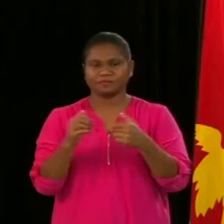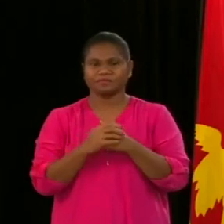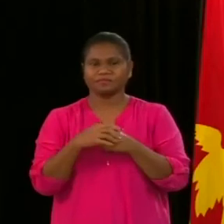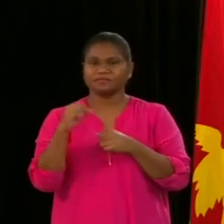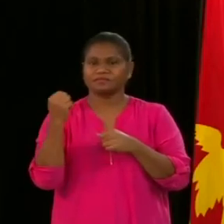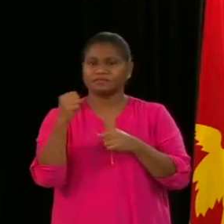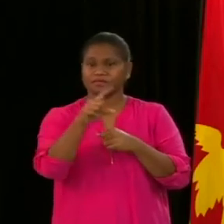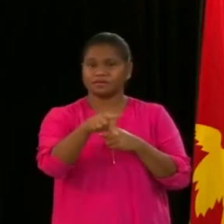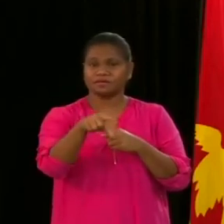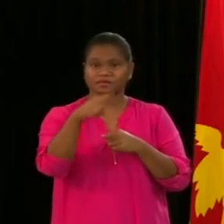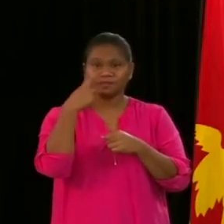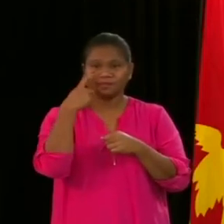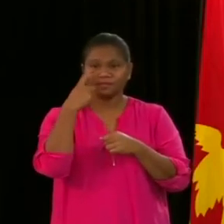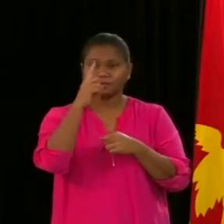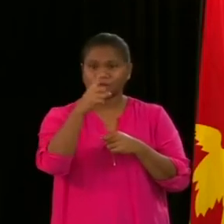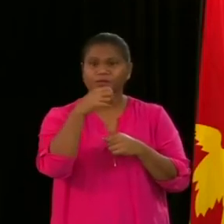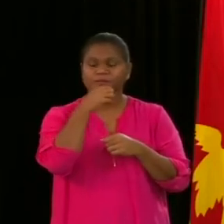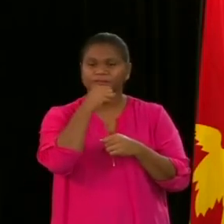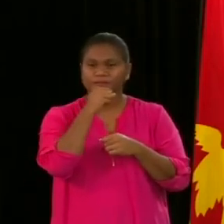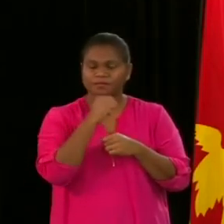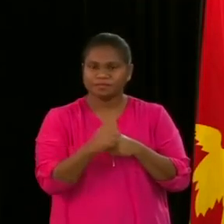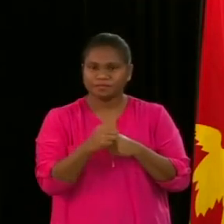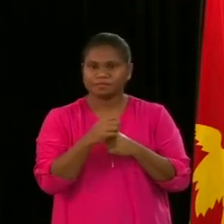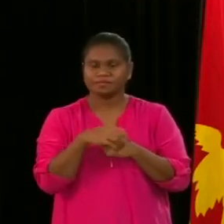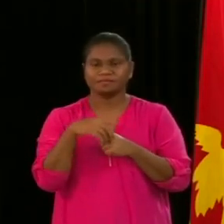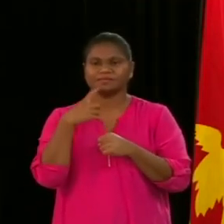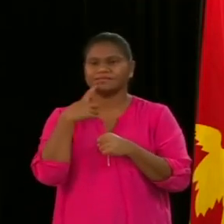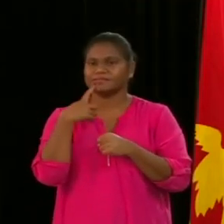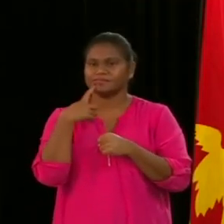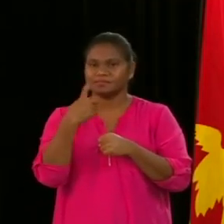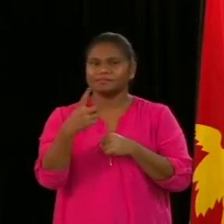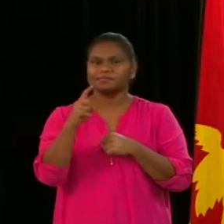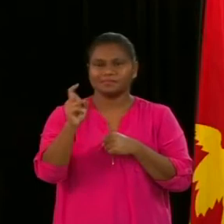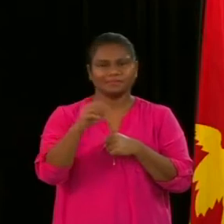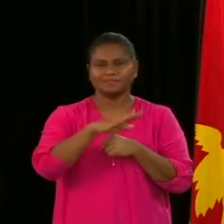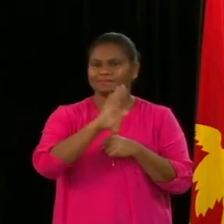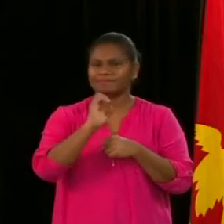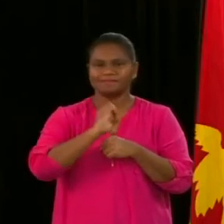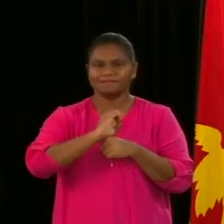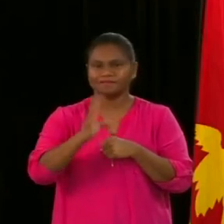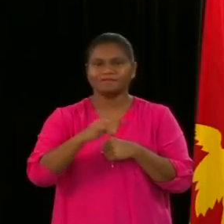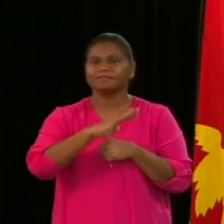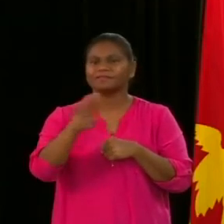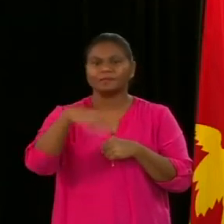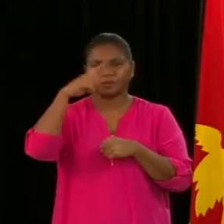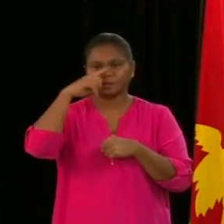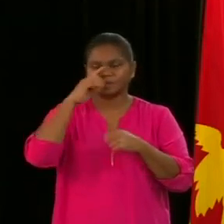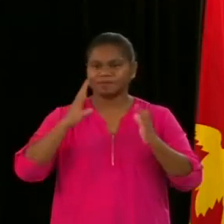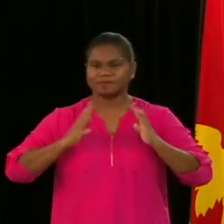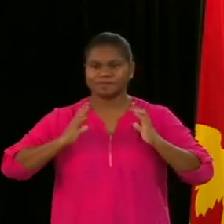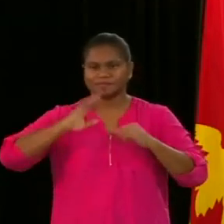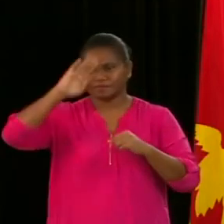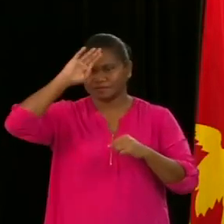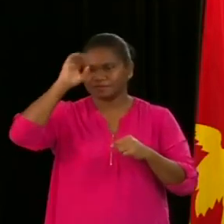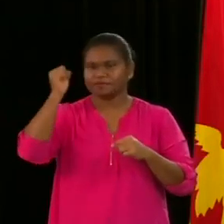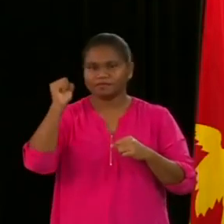up one positive case does not mean that we can say that we are 100% COVID-free, COVID-19 free. Our